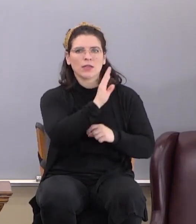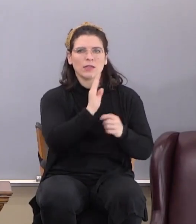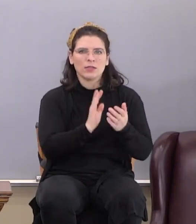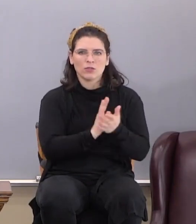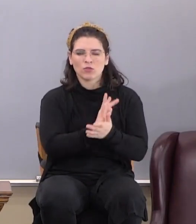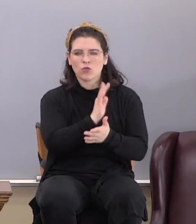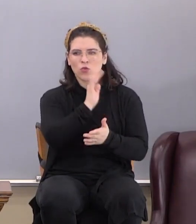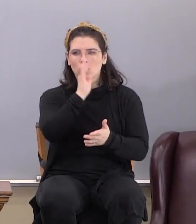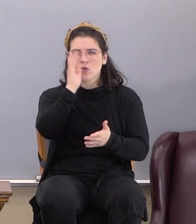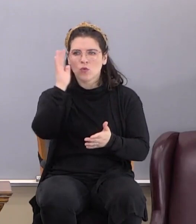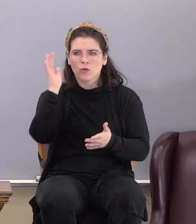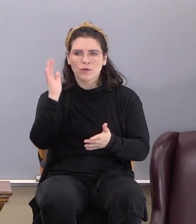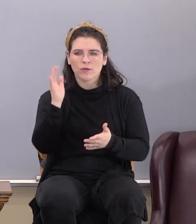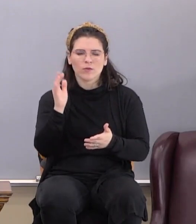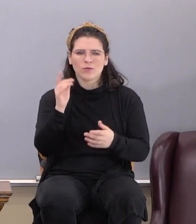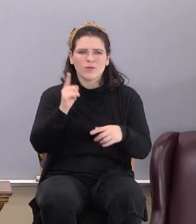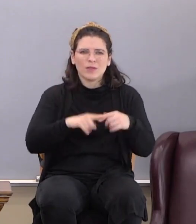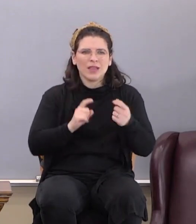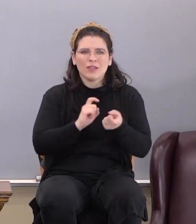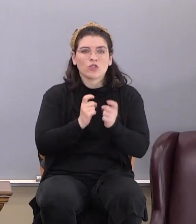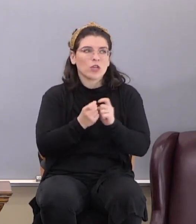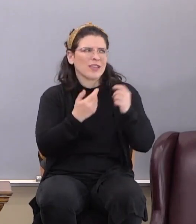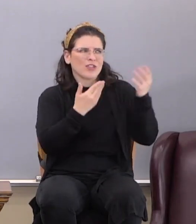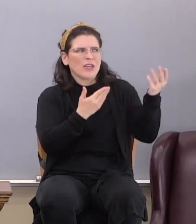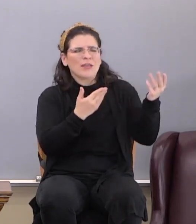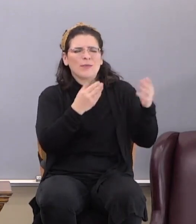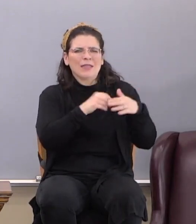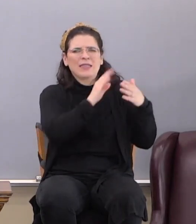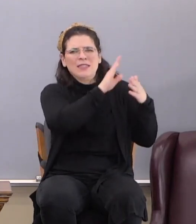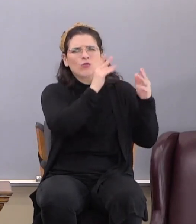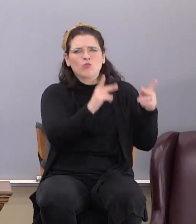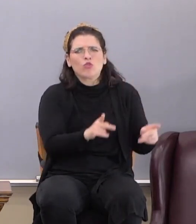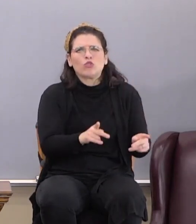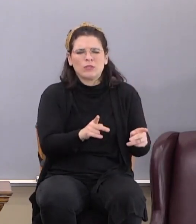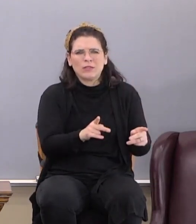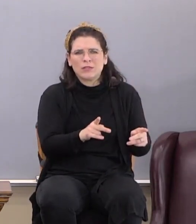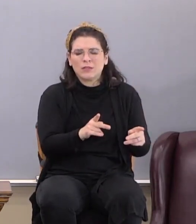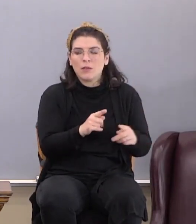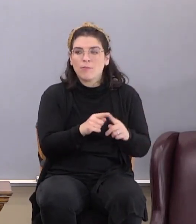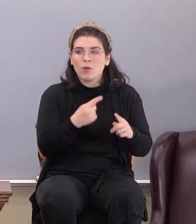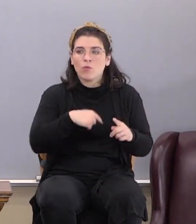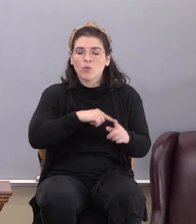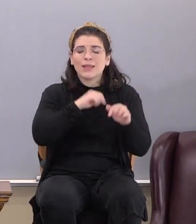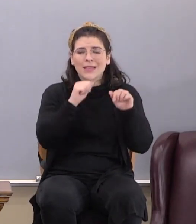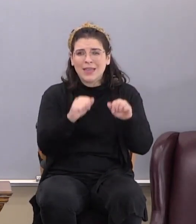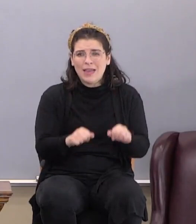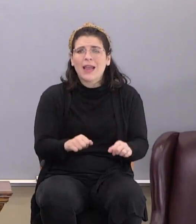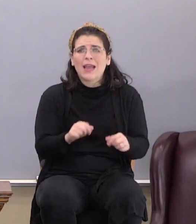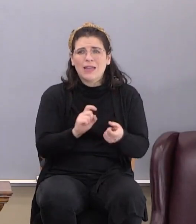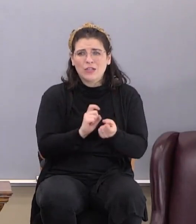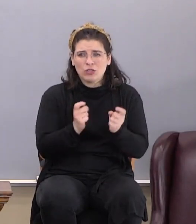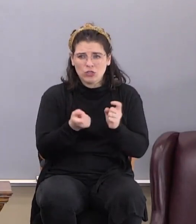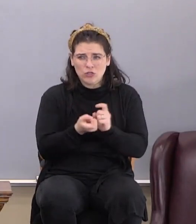glory. You can't change him in his person. We understand that. But we can change